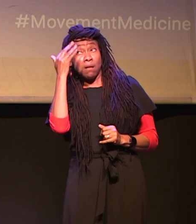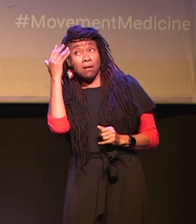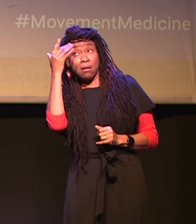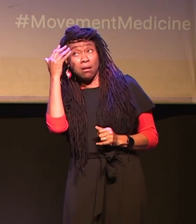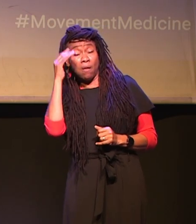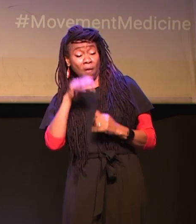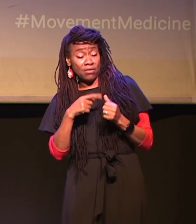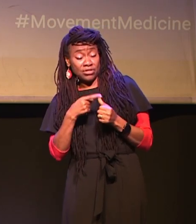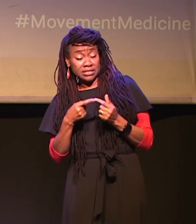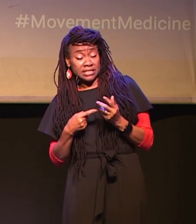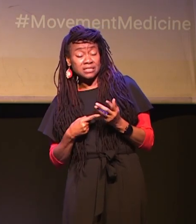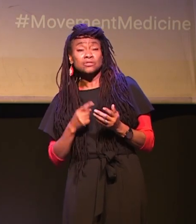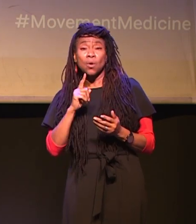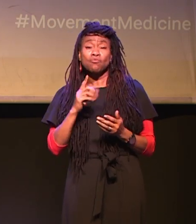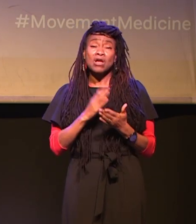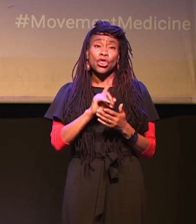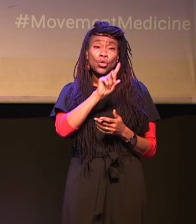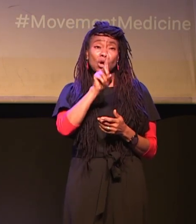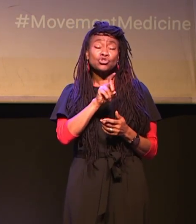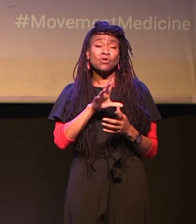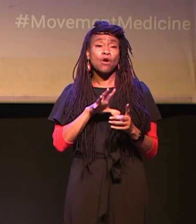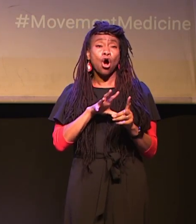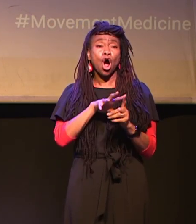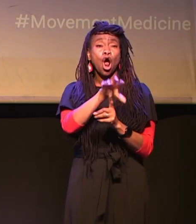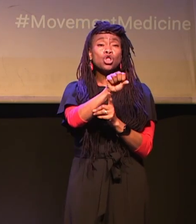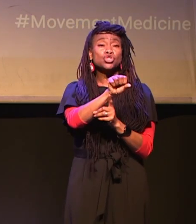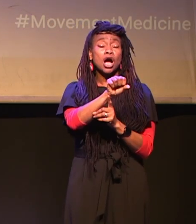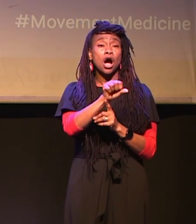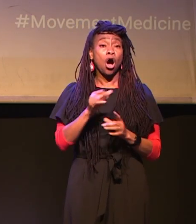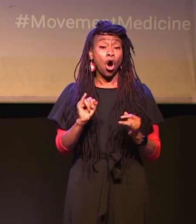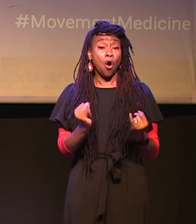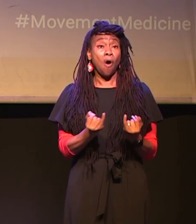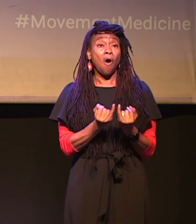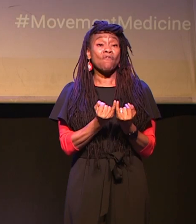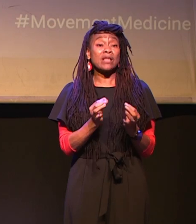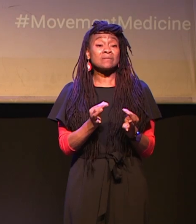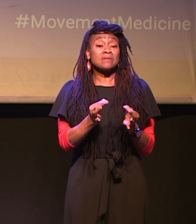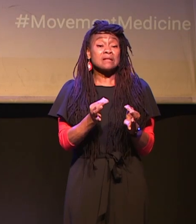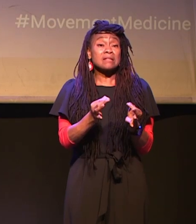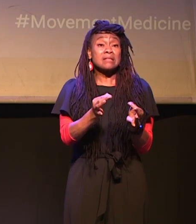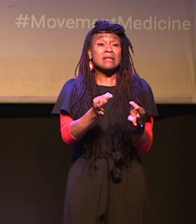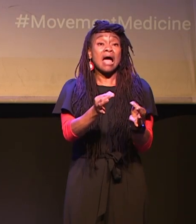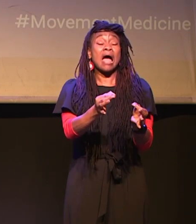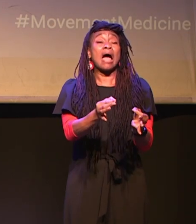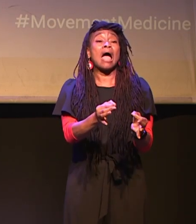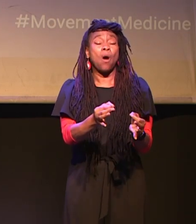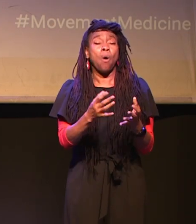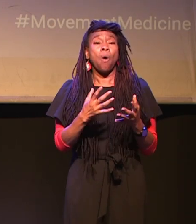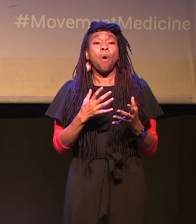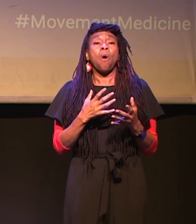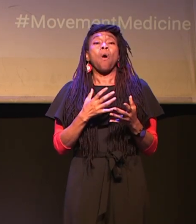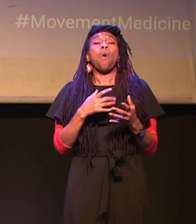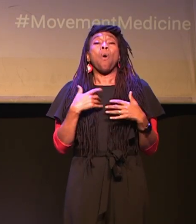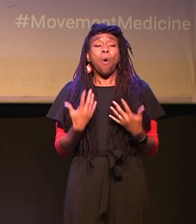a question of culture. What's the culture doing? Is it putting conflict off until the final moment? Or is it integrating it as a part of how we